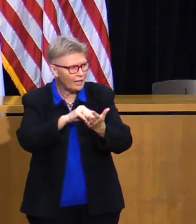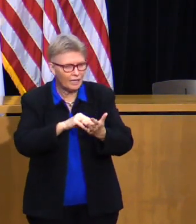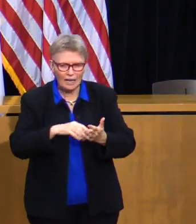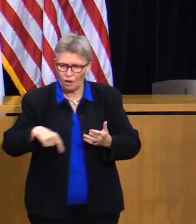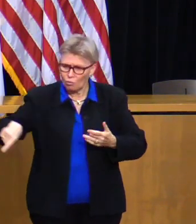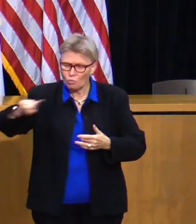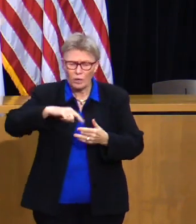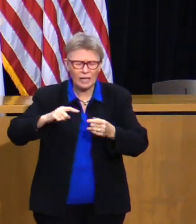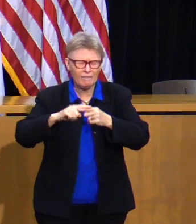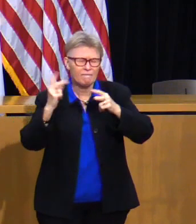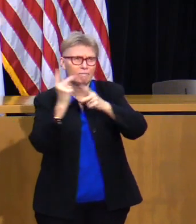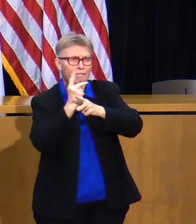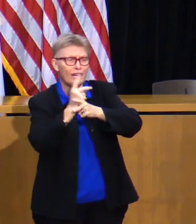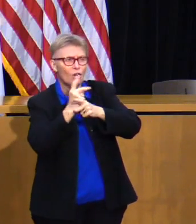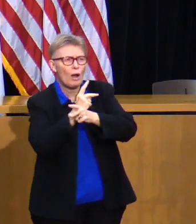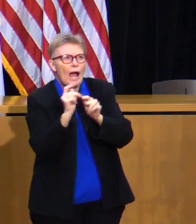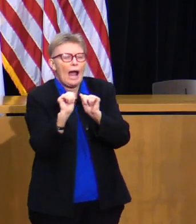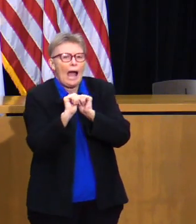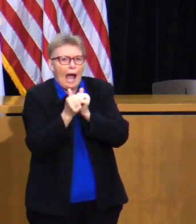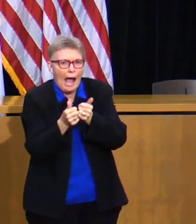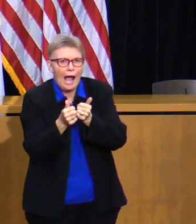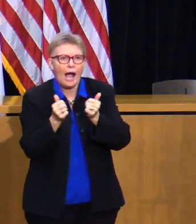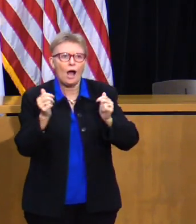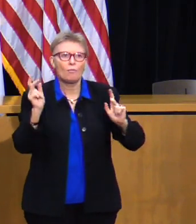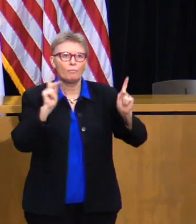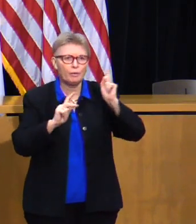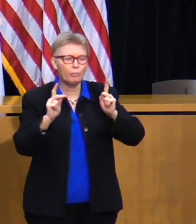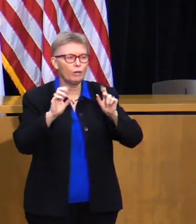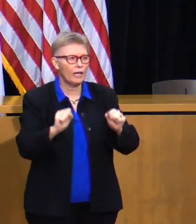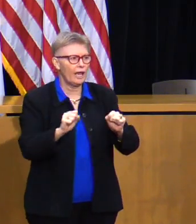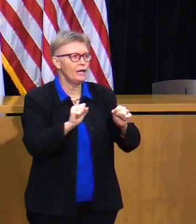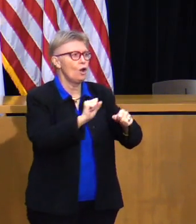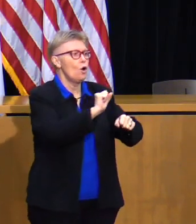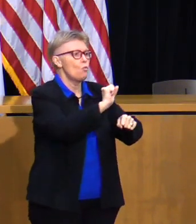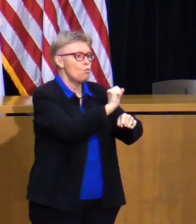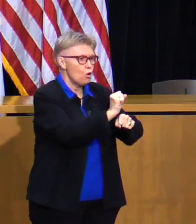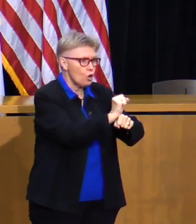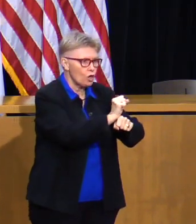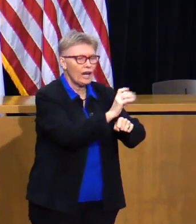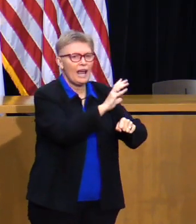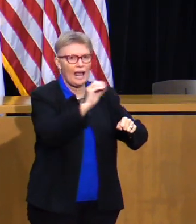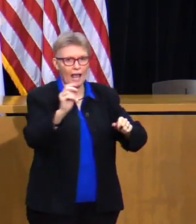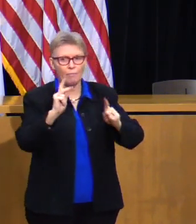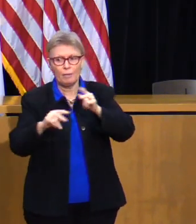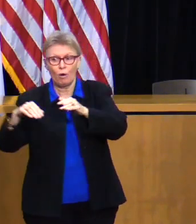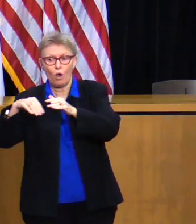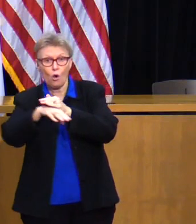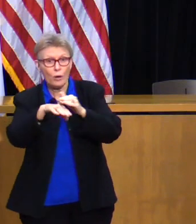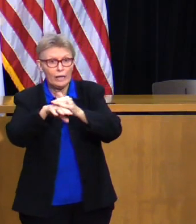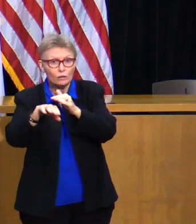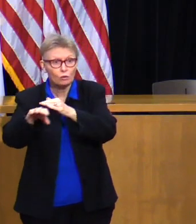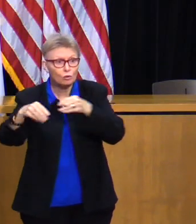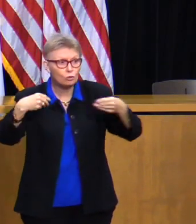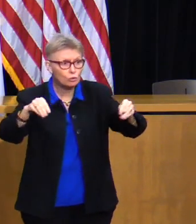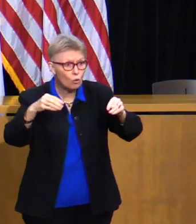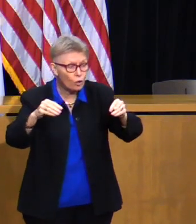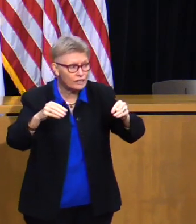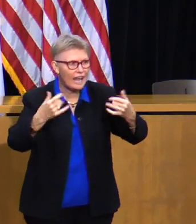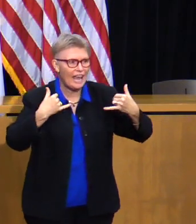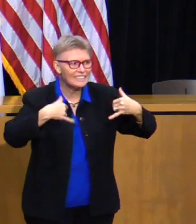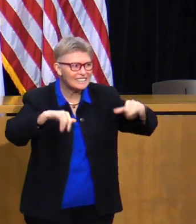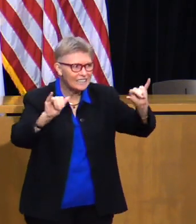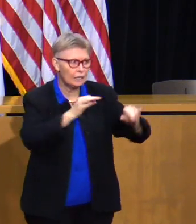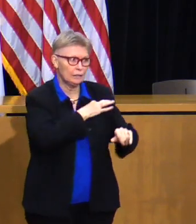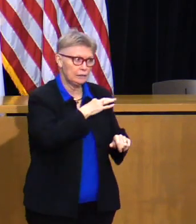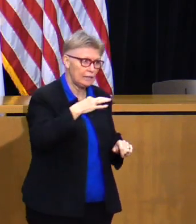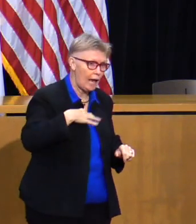ways to make it possible for people to work and be customers of our employer community safely. And